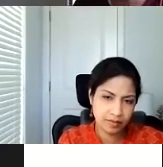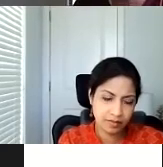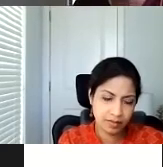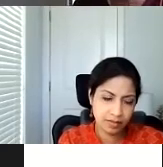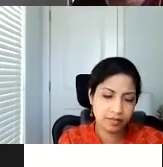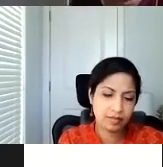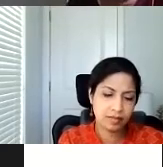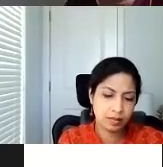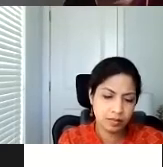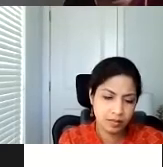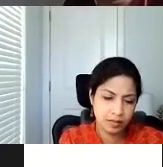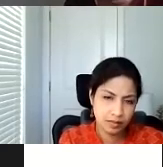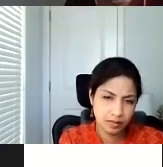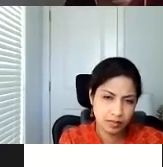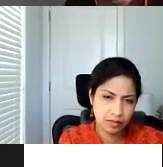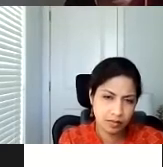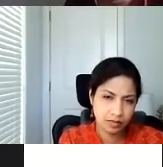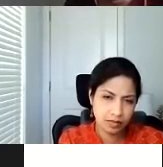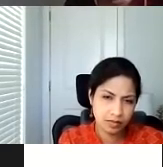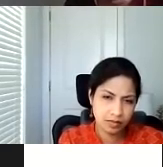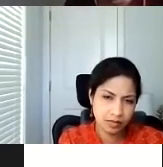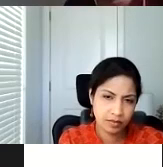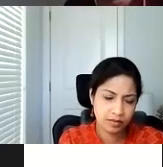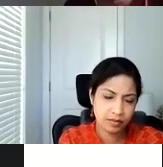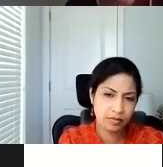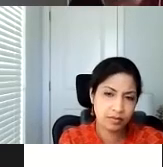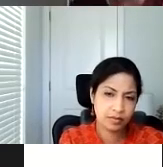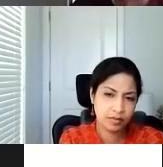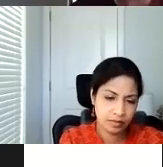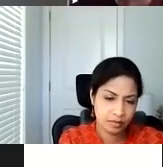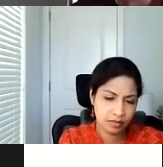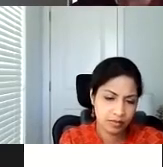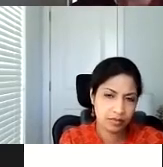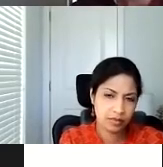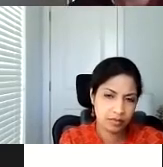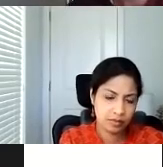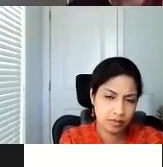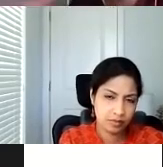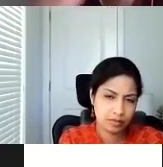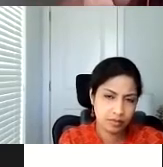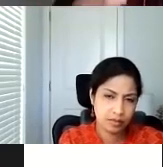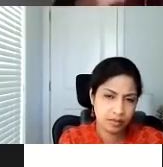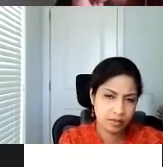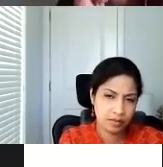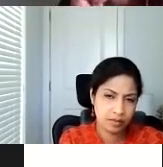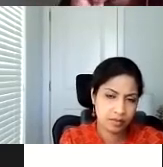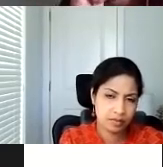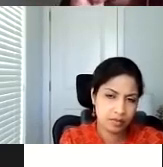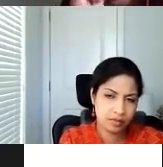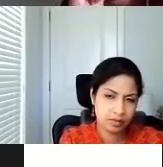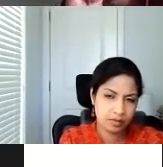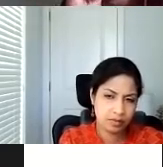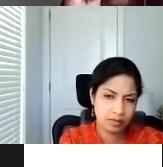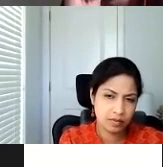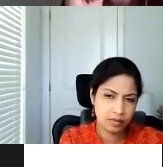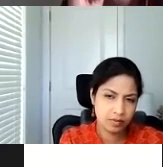Sudan is the radio clubs, the radio broadcasts of lessons, and having radio groups. That